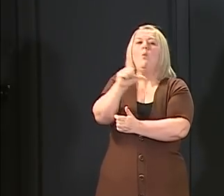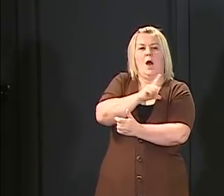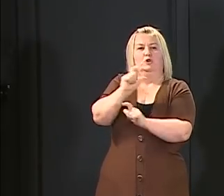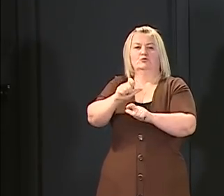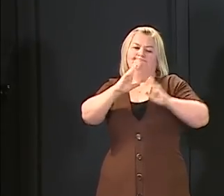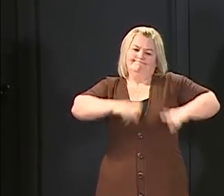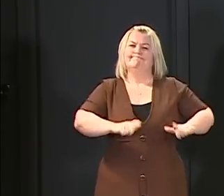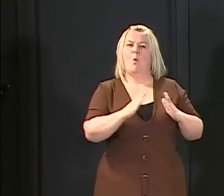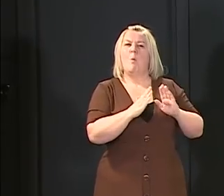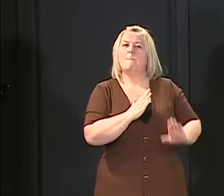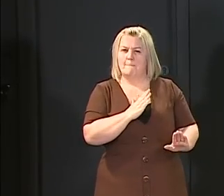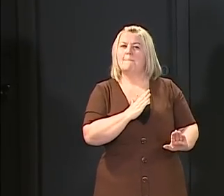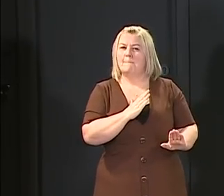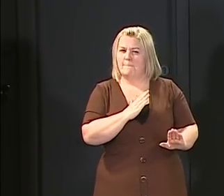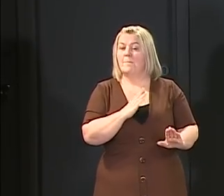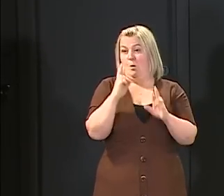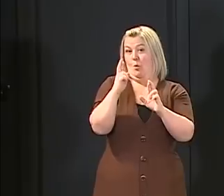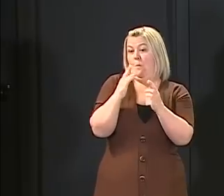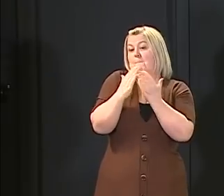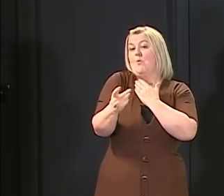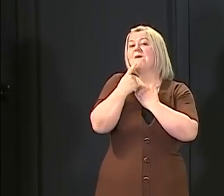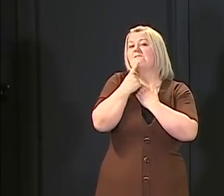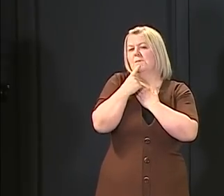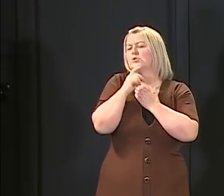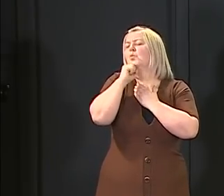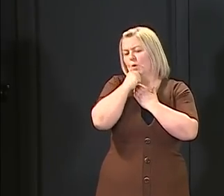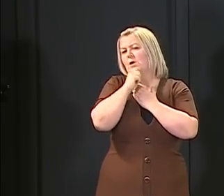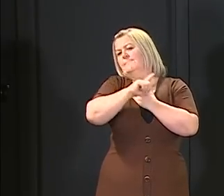employees, and more, I hope, will be put in place for those who are self-employed.